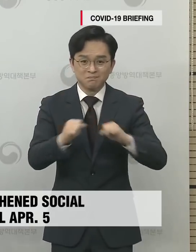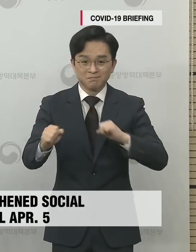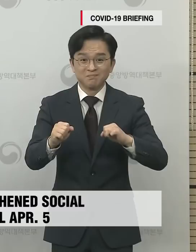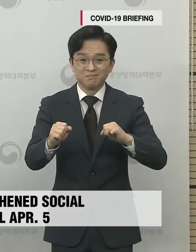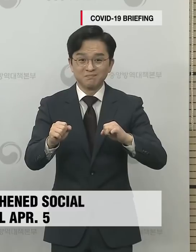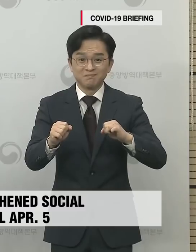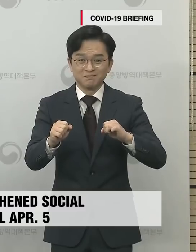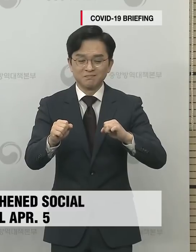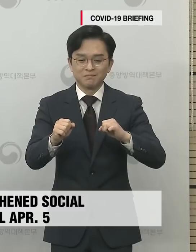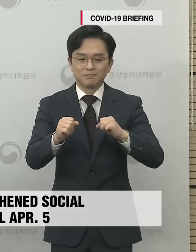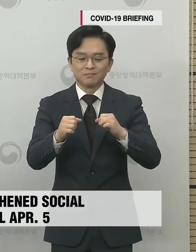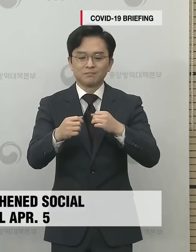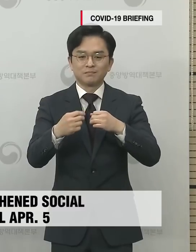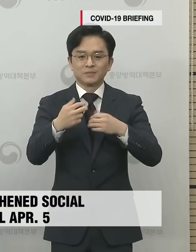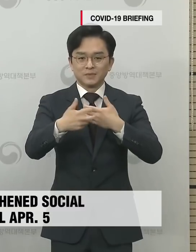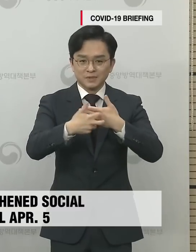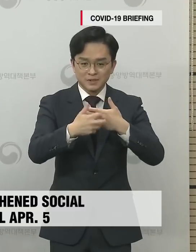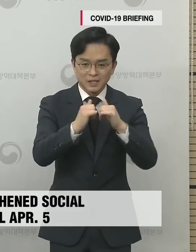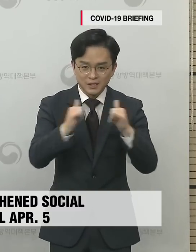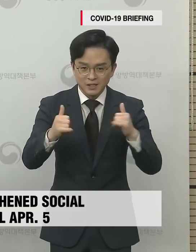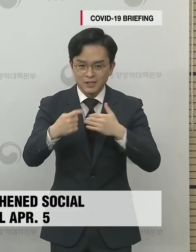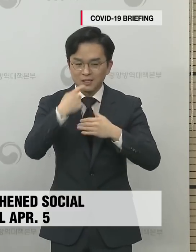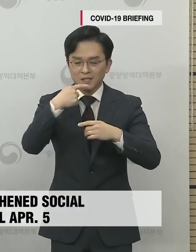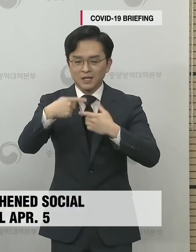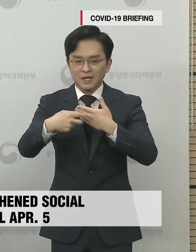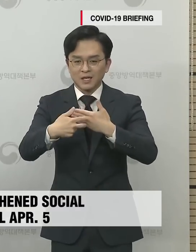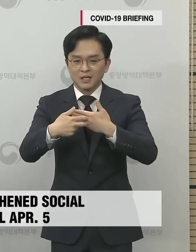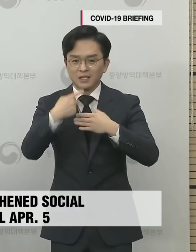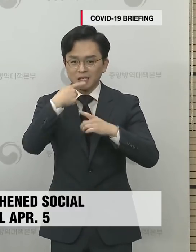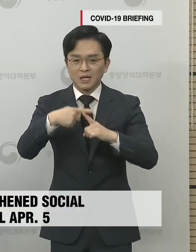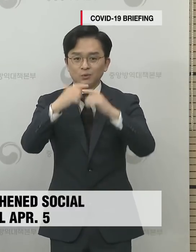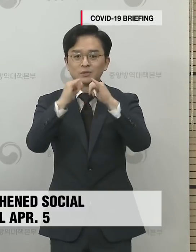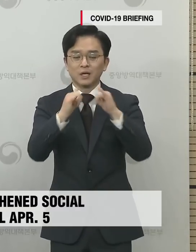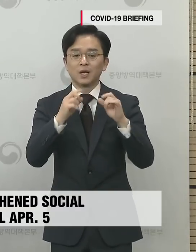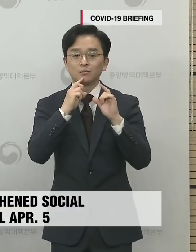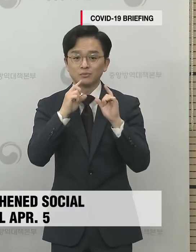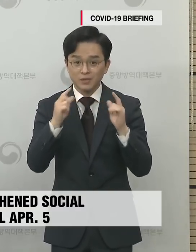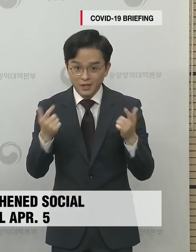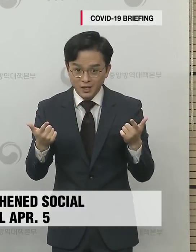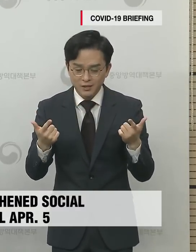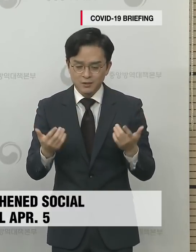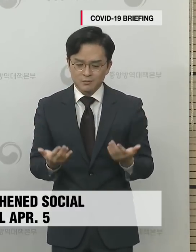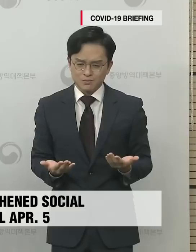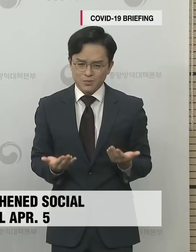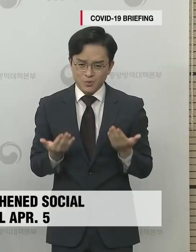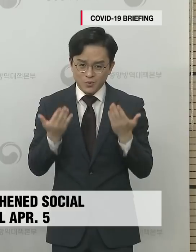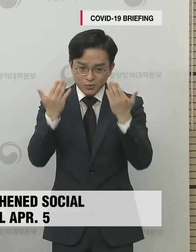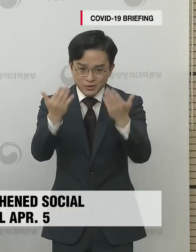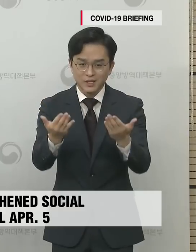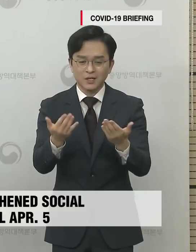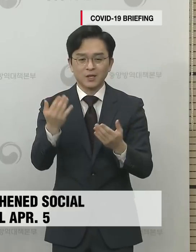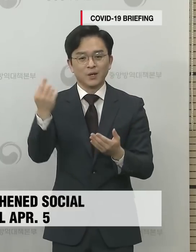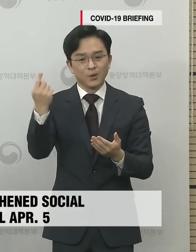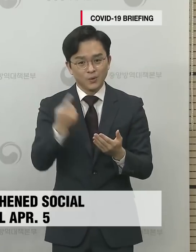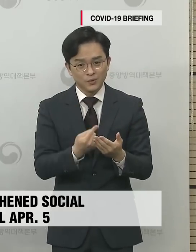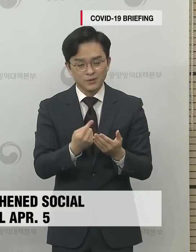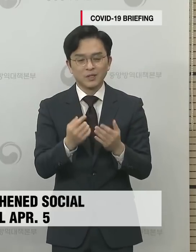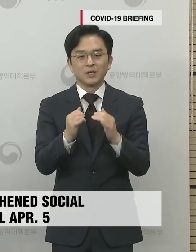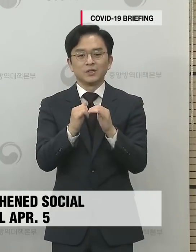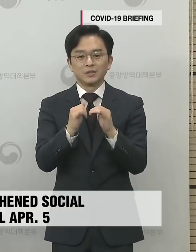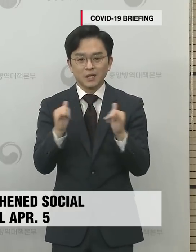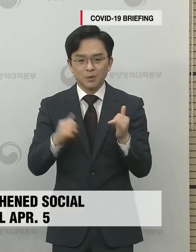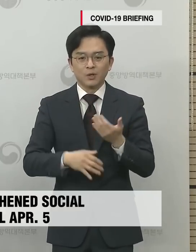efforts and treating the patients. And we also would like to thank all of those who have